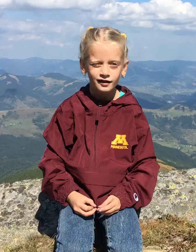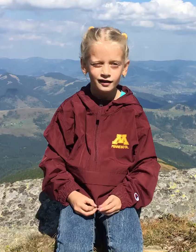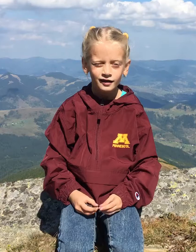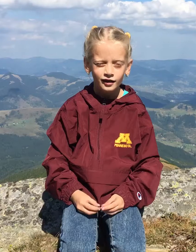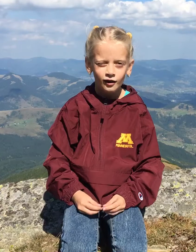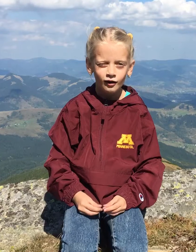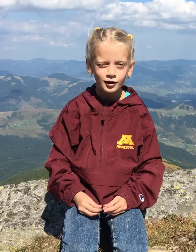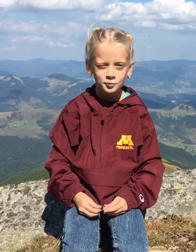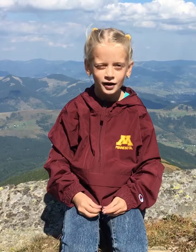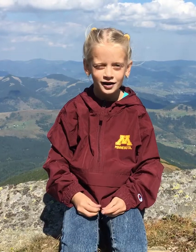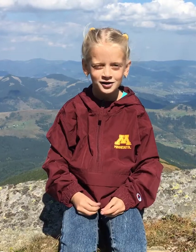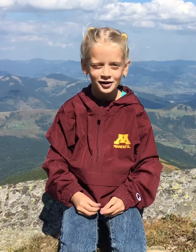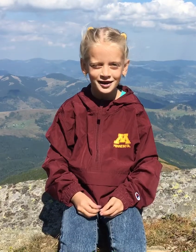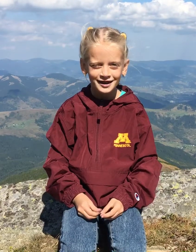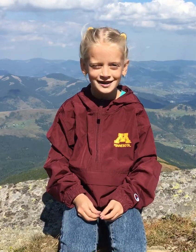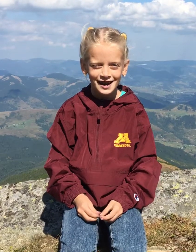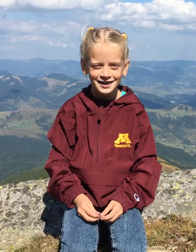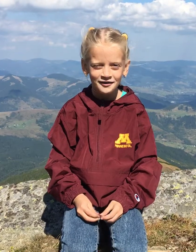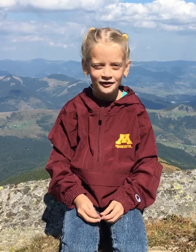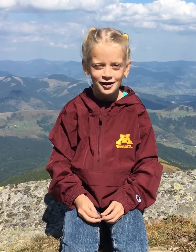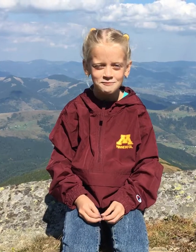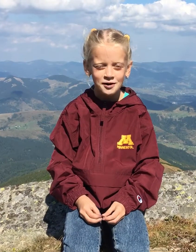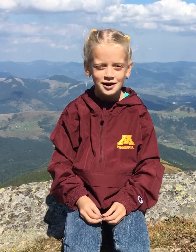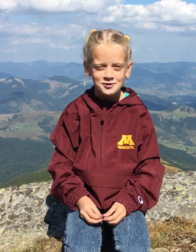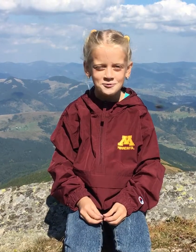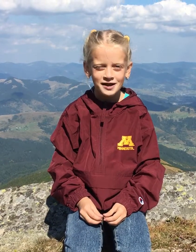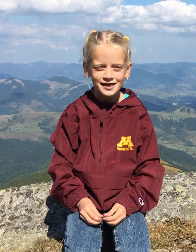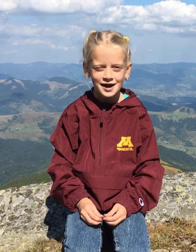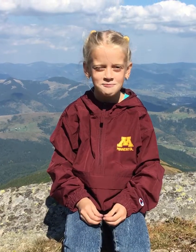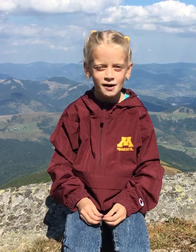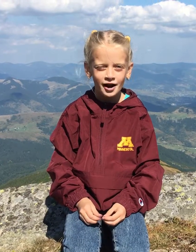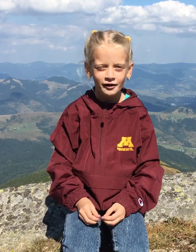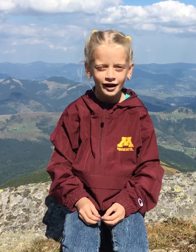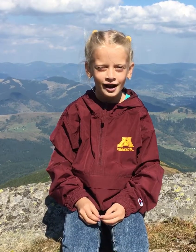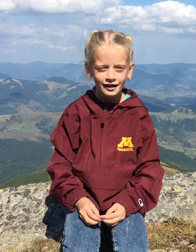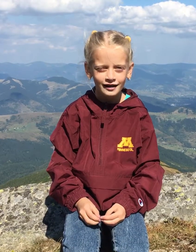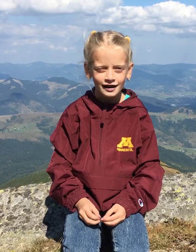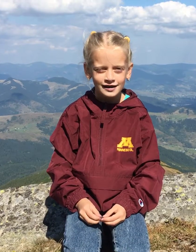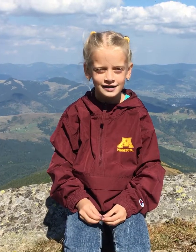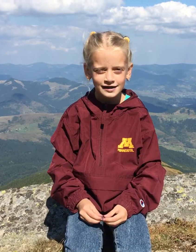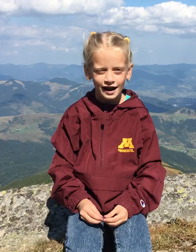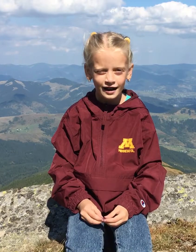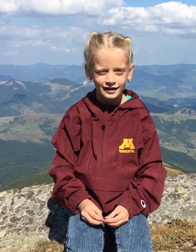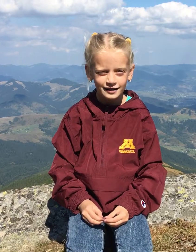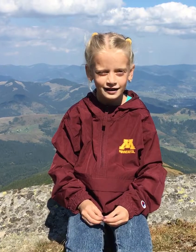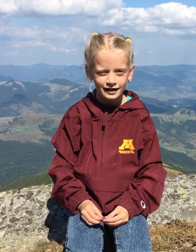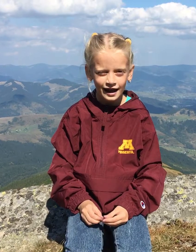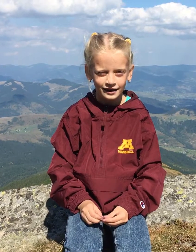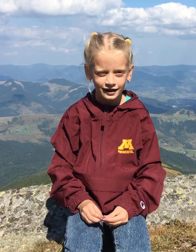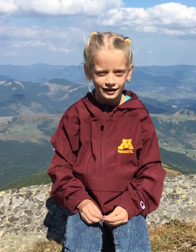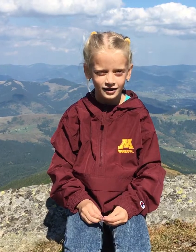Old Macdonald's had a farm with American Sign Language.